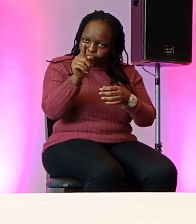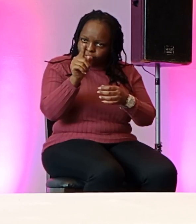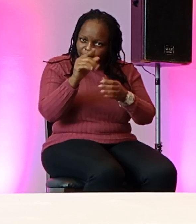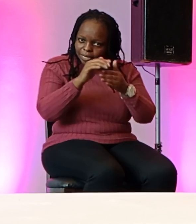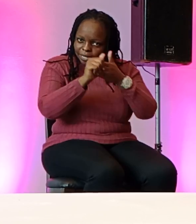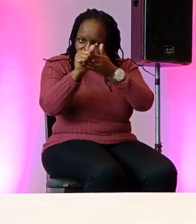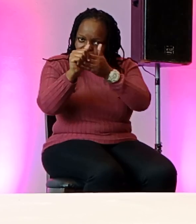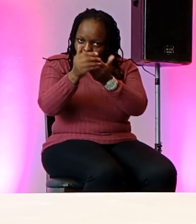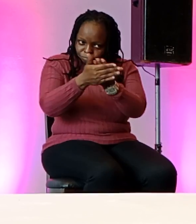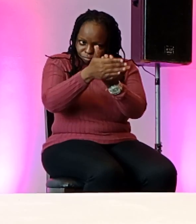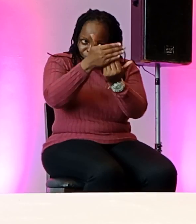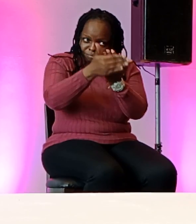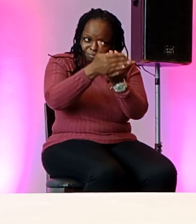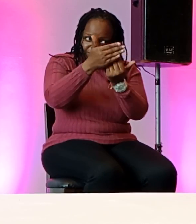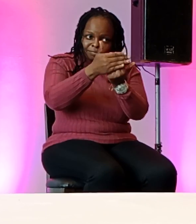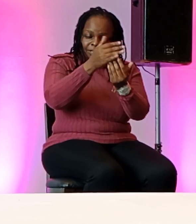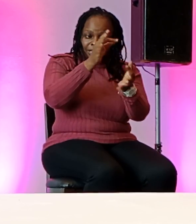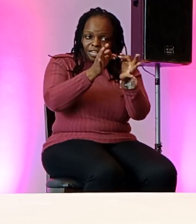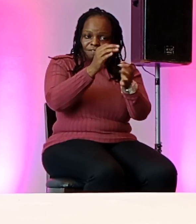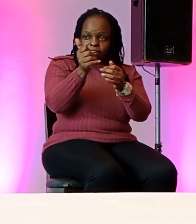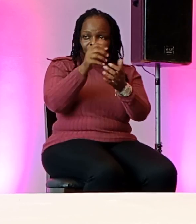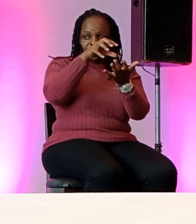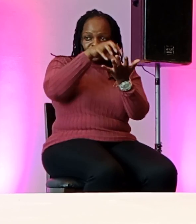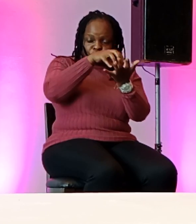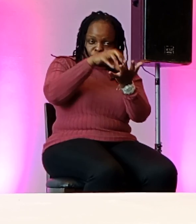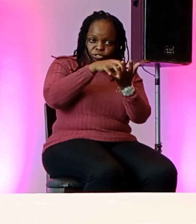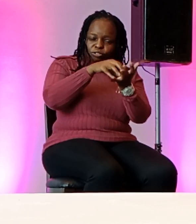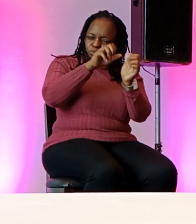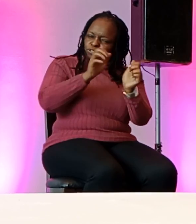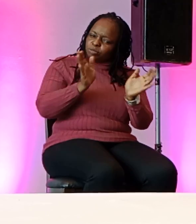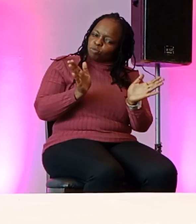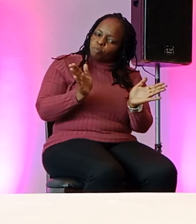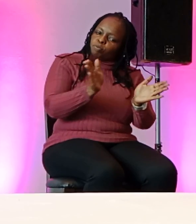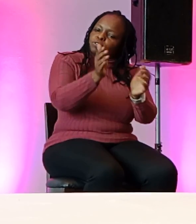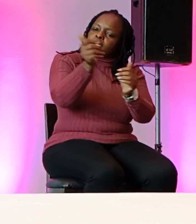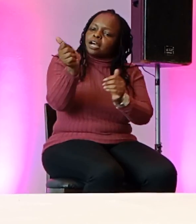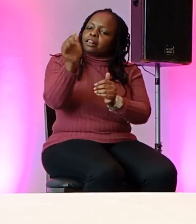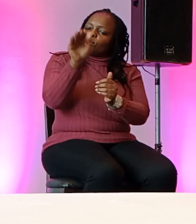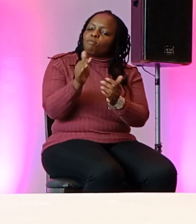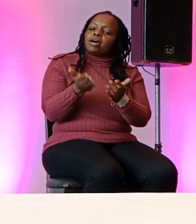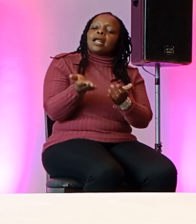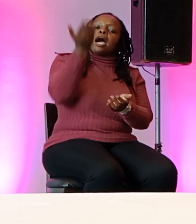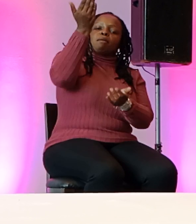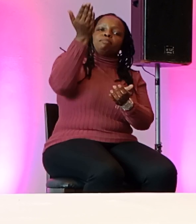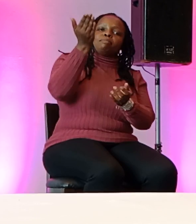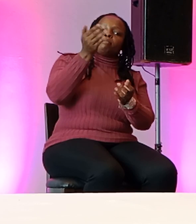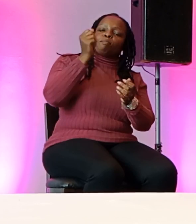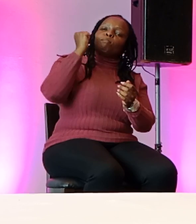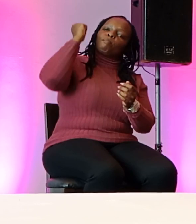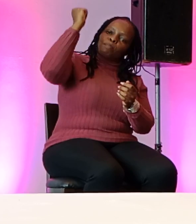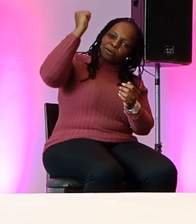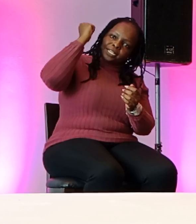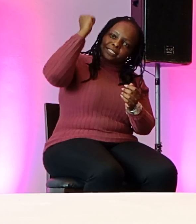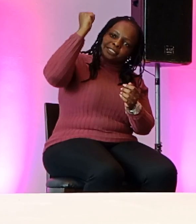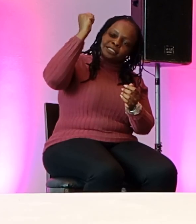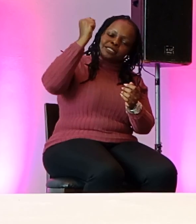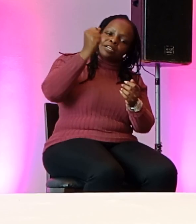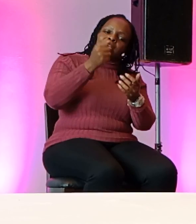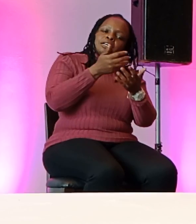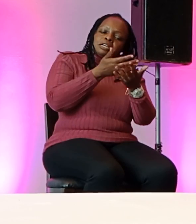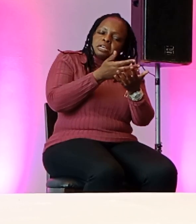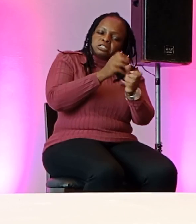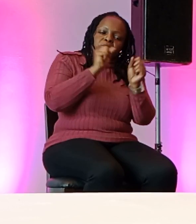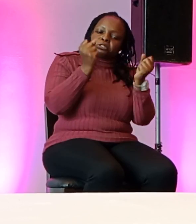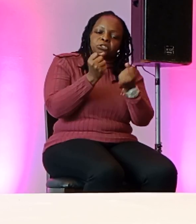hand. If you are in any situation that you can push other women up, whether in politics, whether in